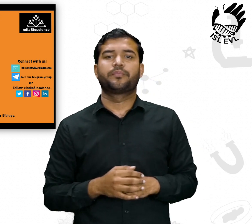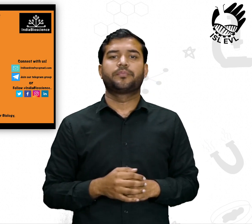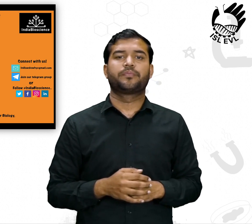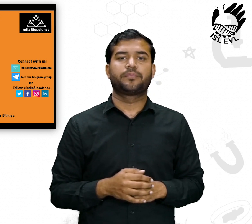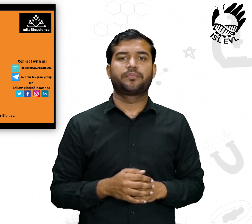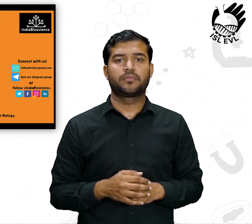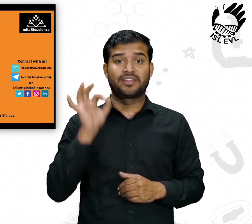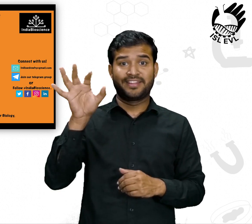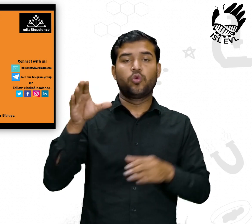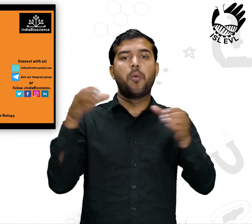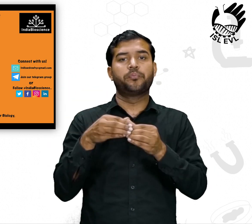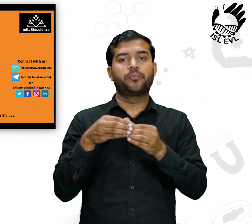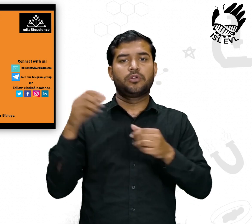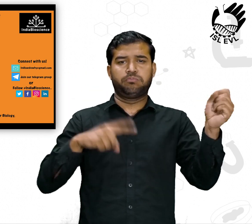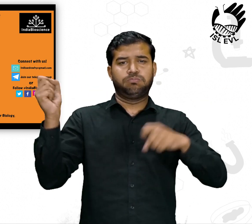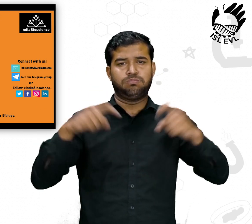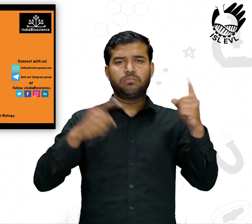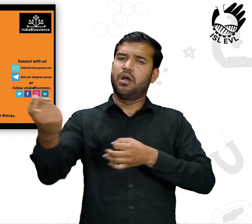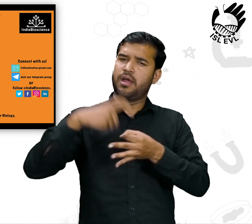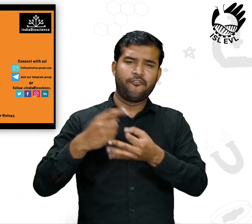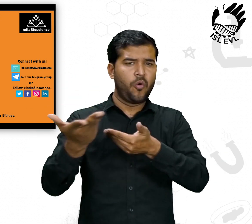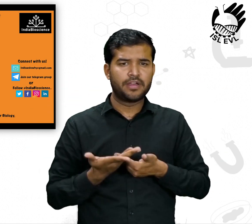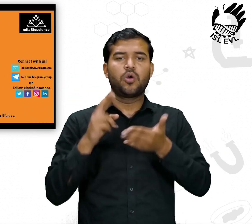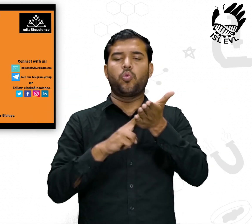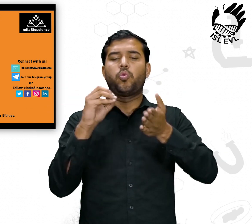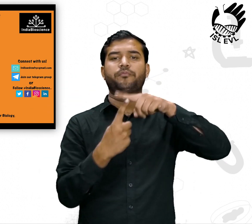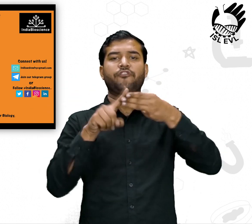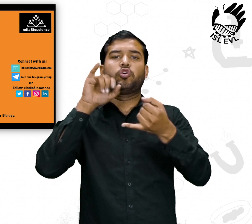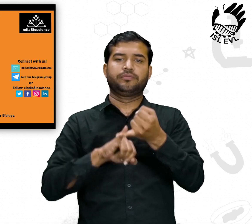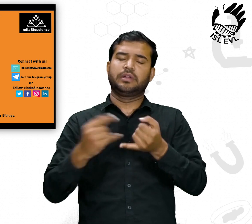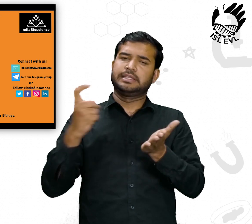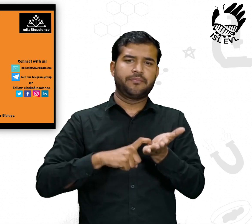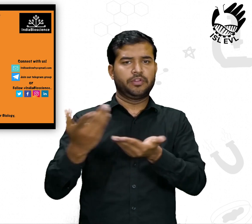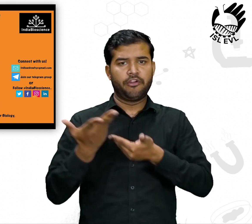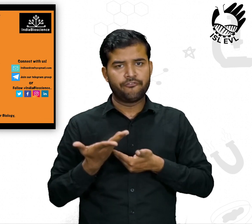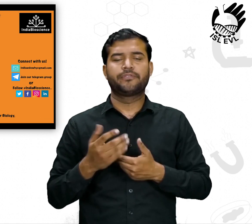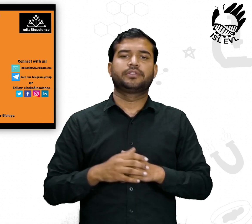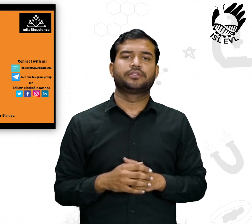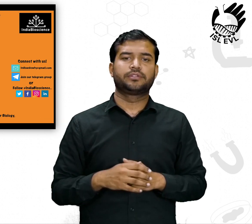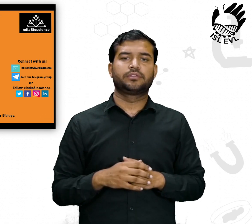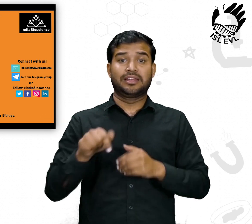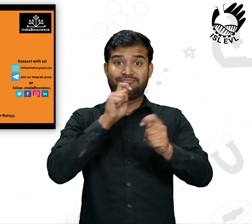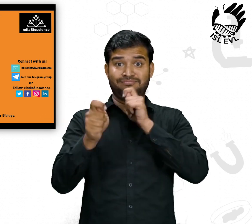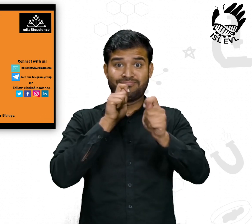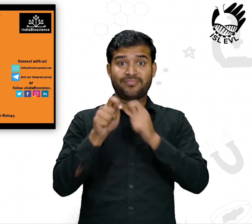indiaaskswhy@gmail.com. Or if you would like to directly talk to us, join the fun on our Telegram group. Again, the link for it is in the show